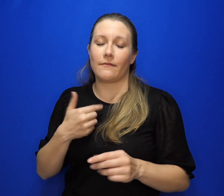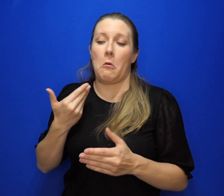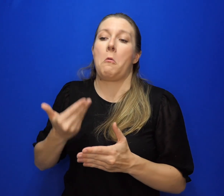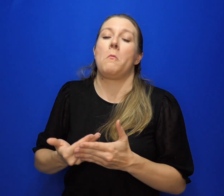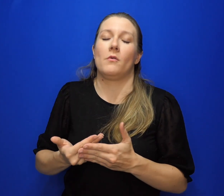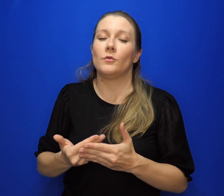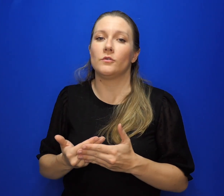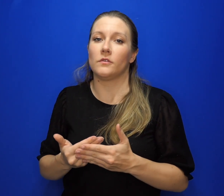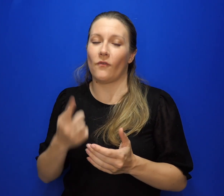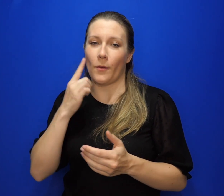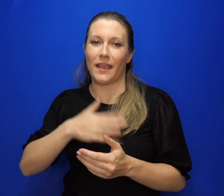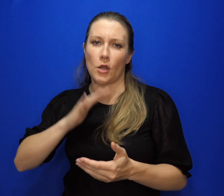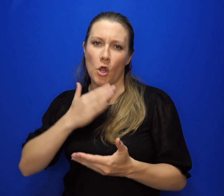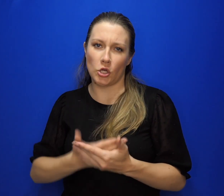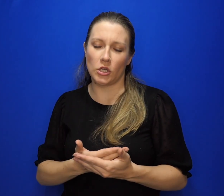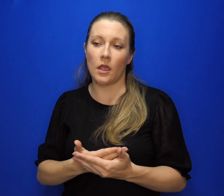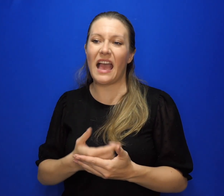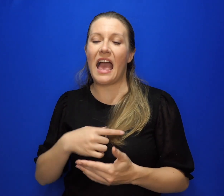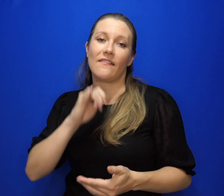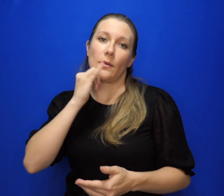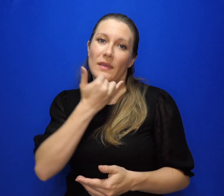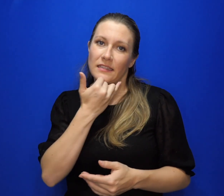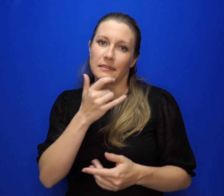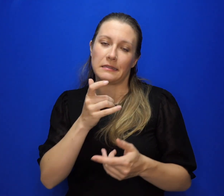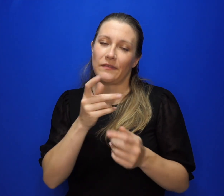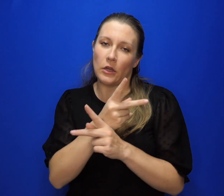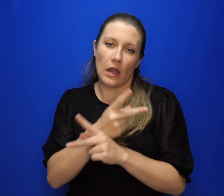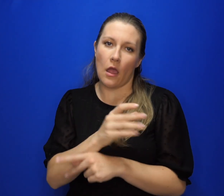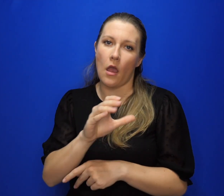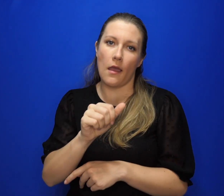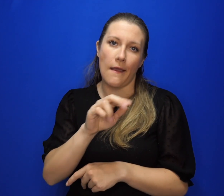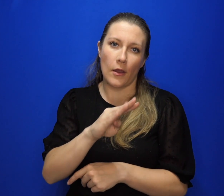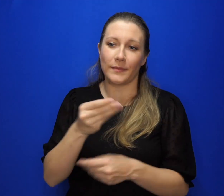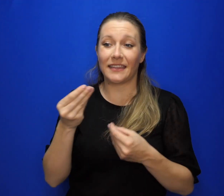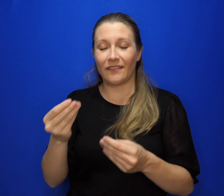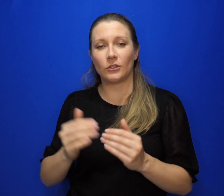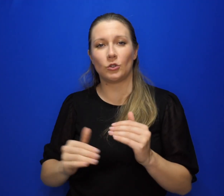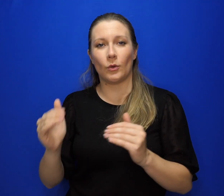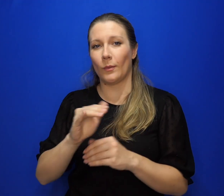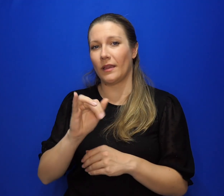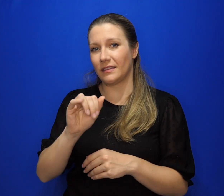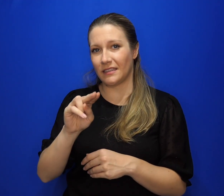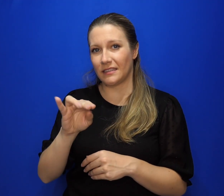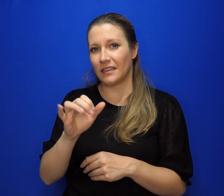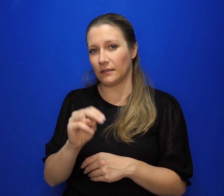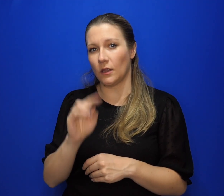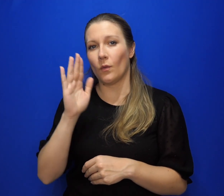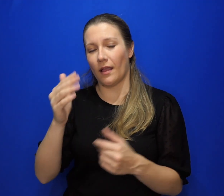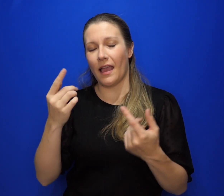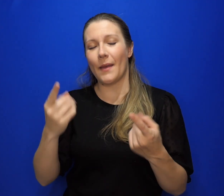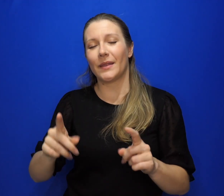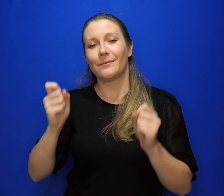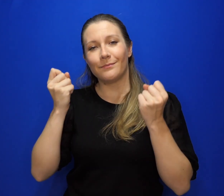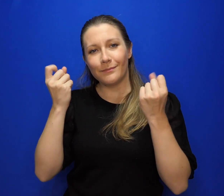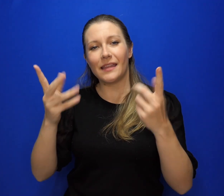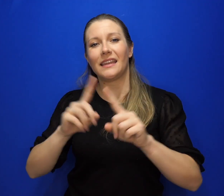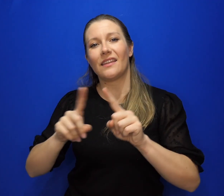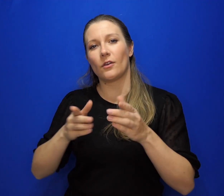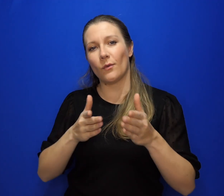miscalculated carbs, given too much insulin. It's going to happen a lot of different ways. But listen, Again, I just want to say at the end,